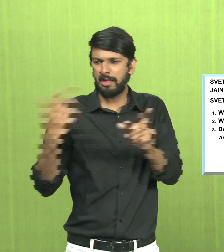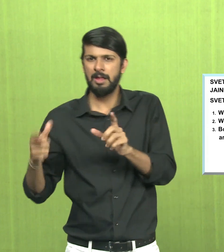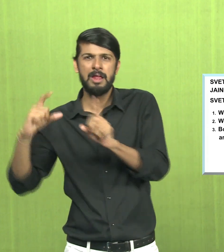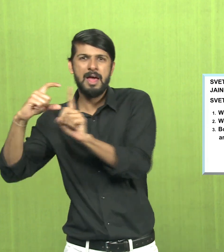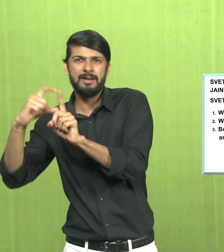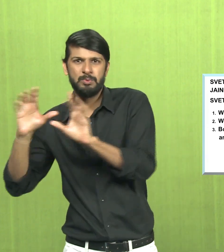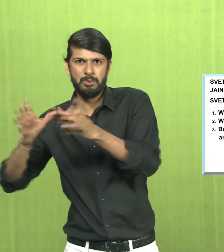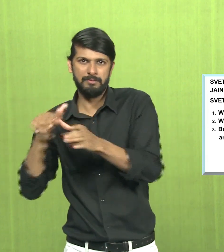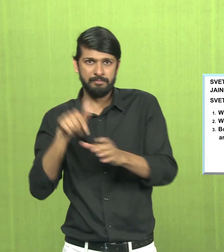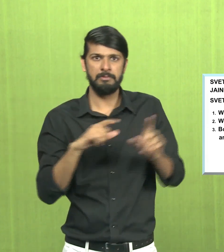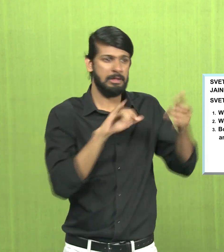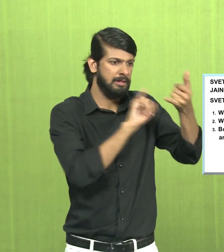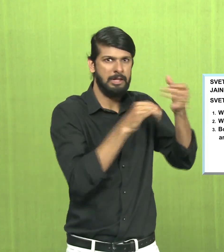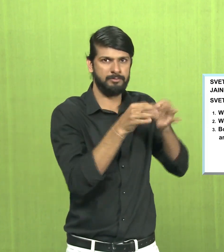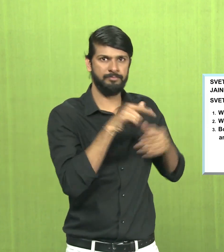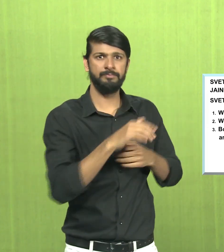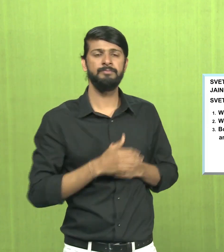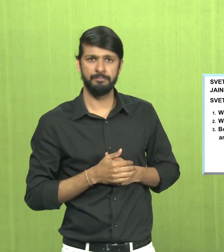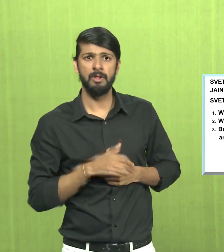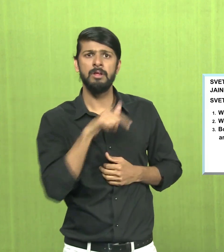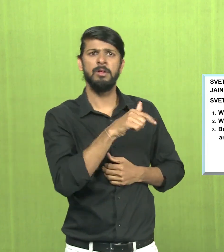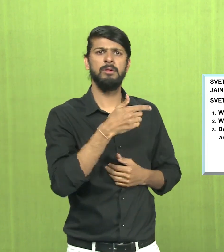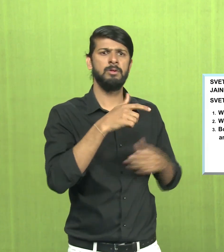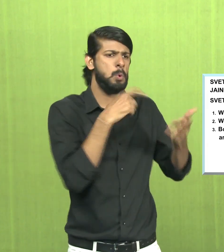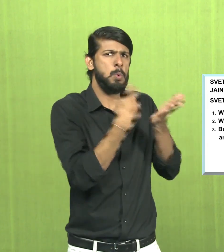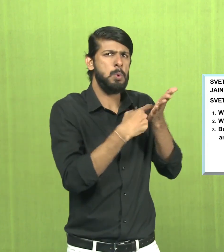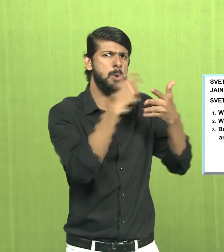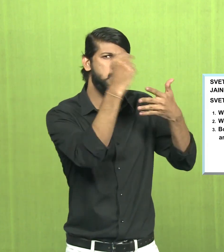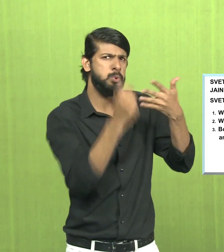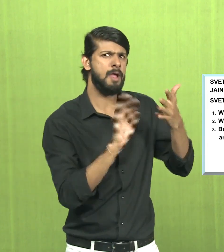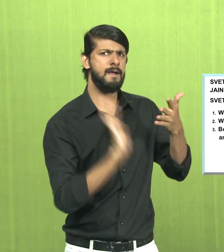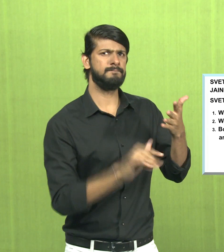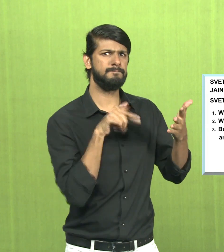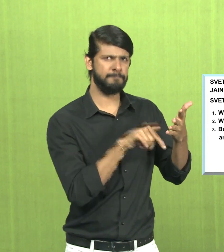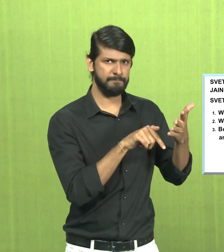and the other sect is known as Digambara. The characteristics of the